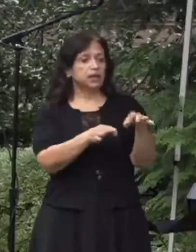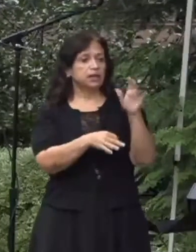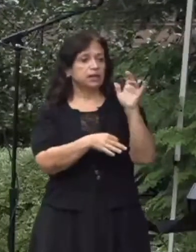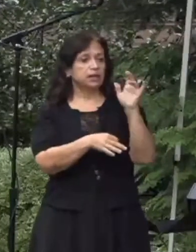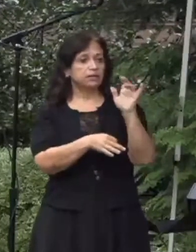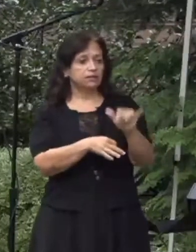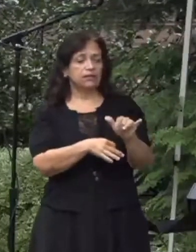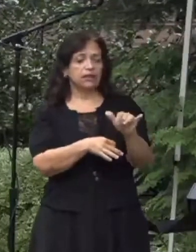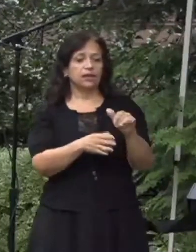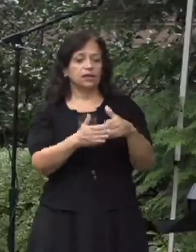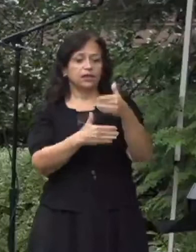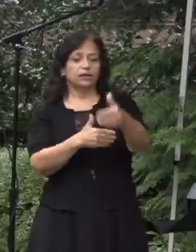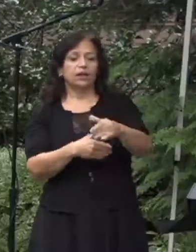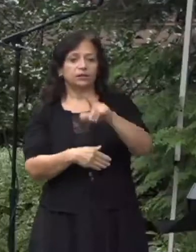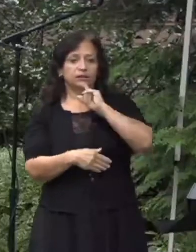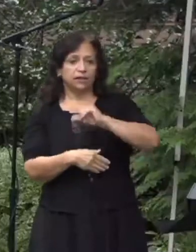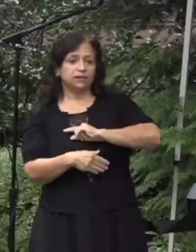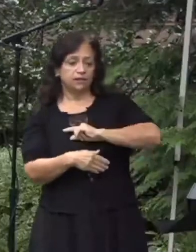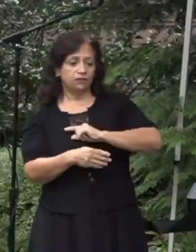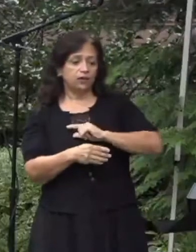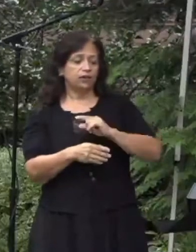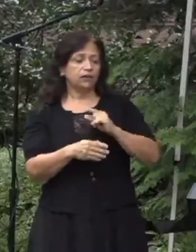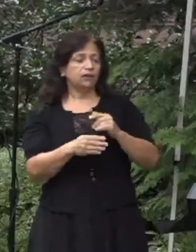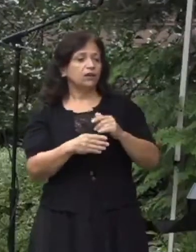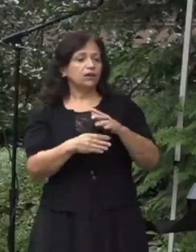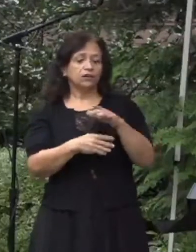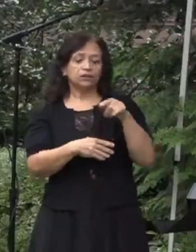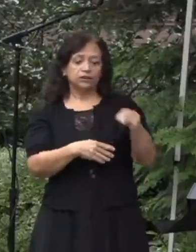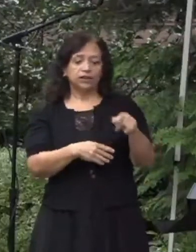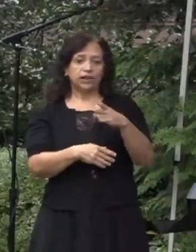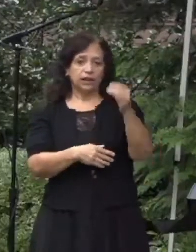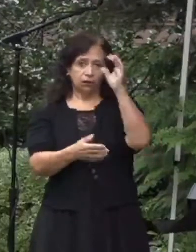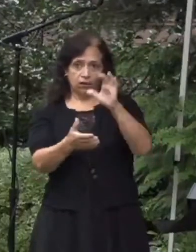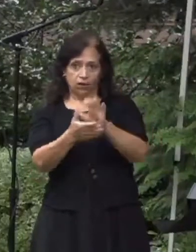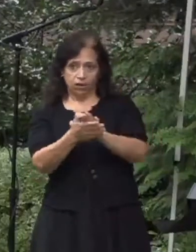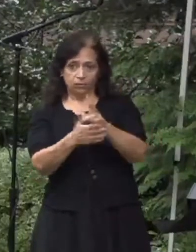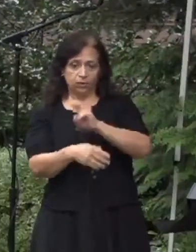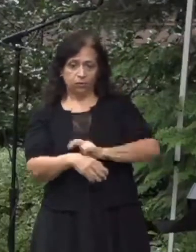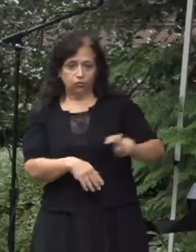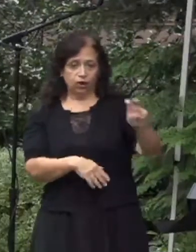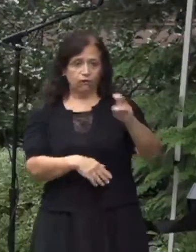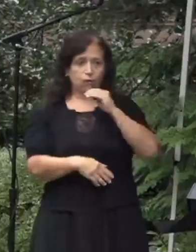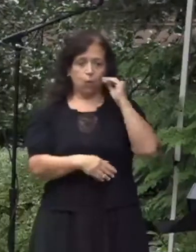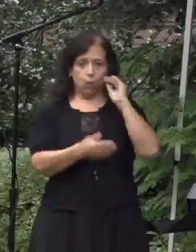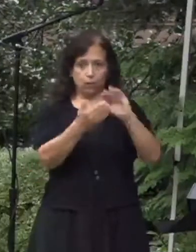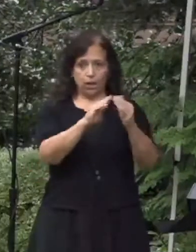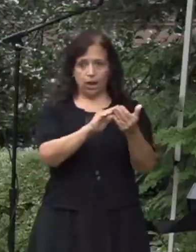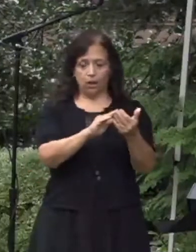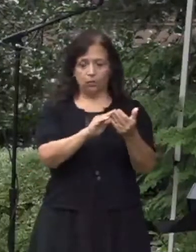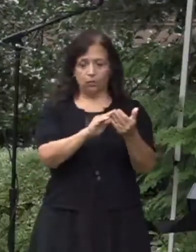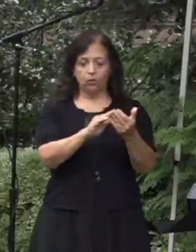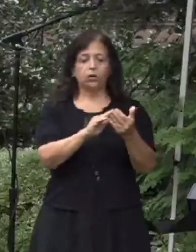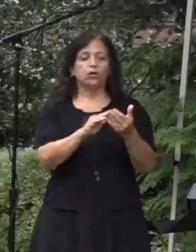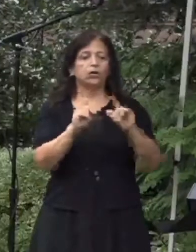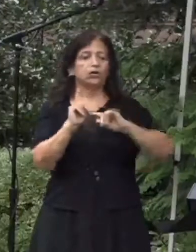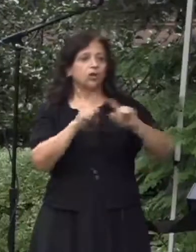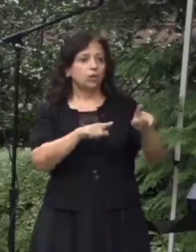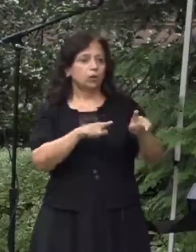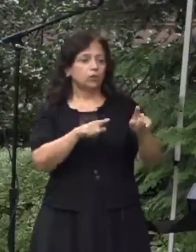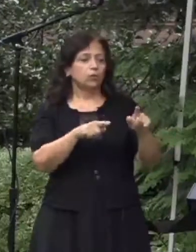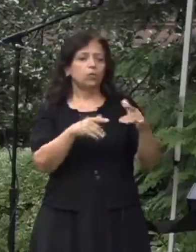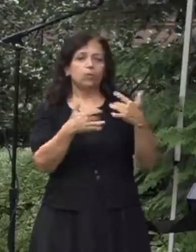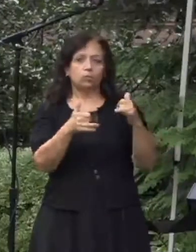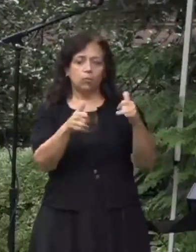Thanksgiving following Arborgeddon, when she and her husband traveled to her hometown, they went to a